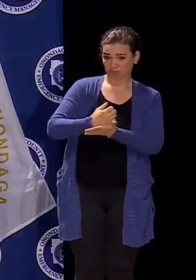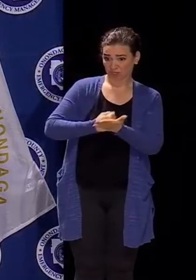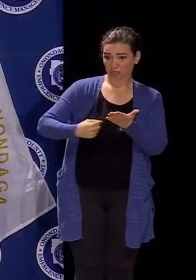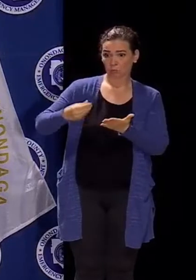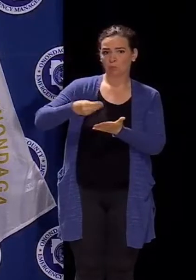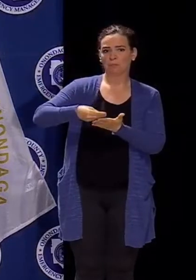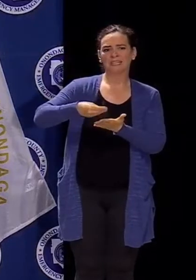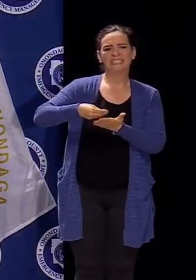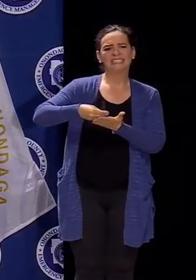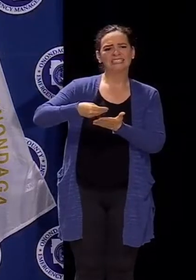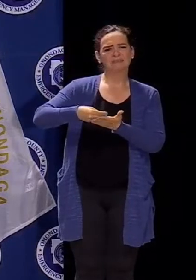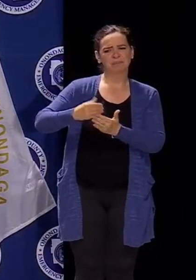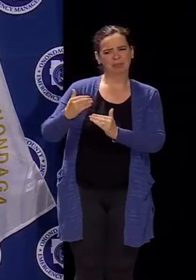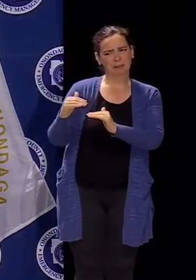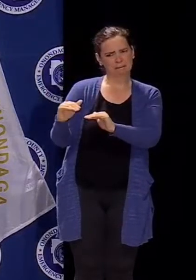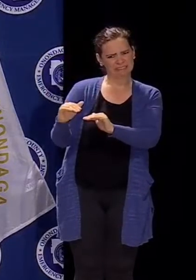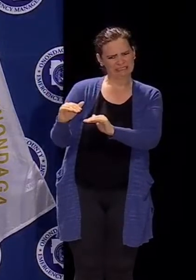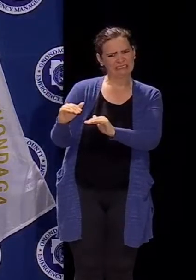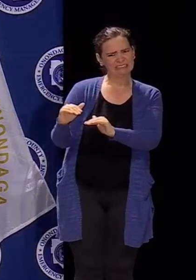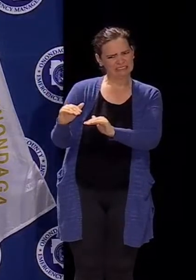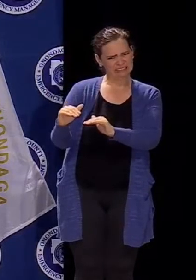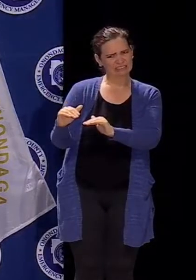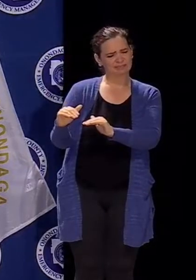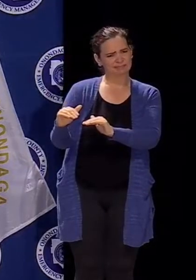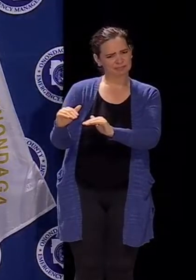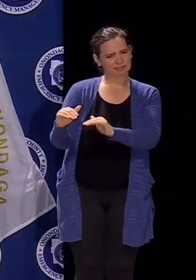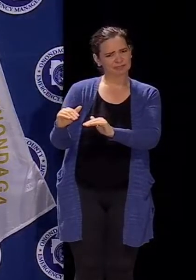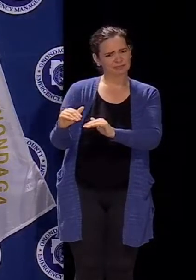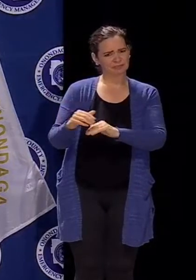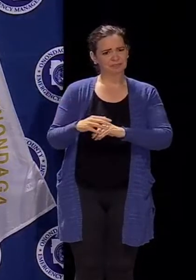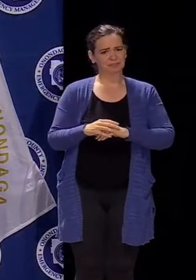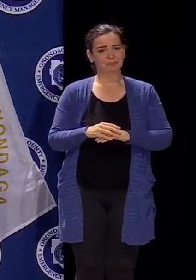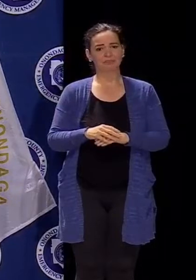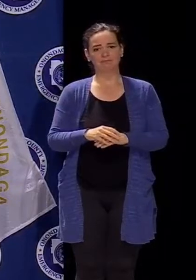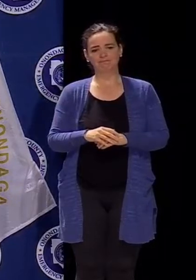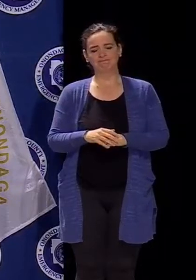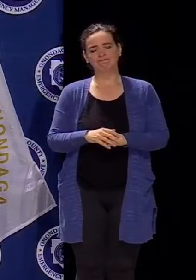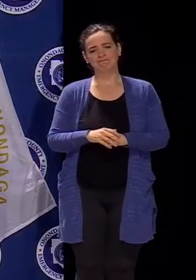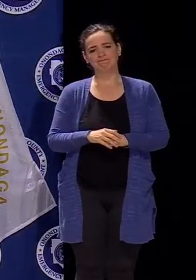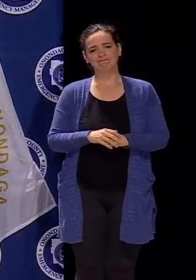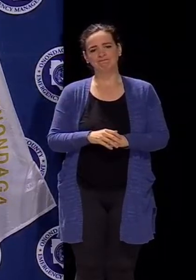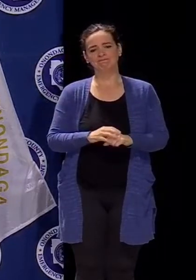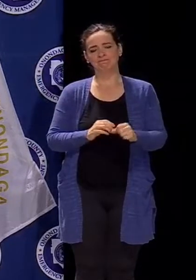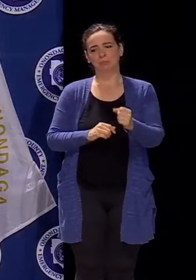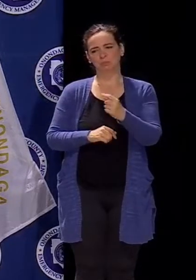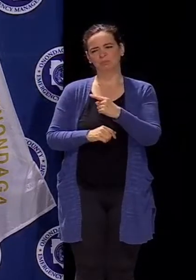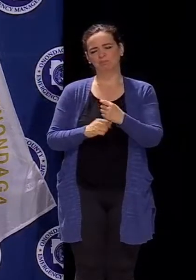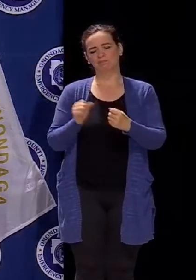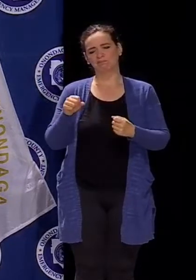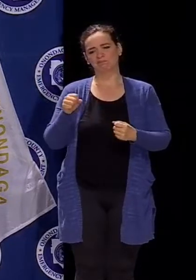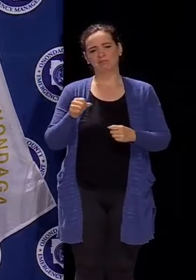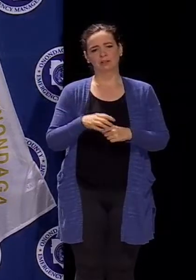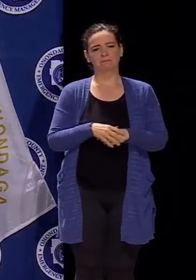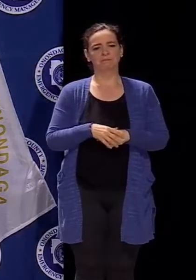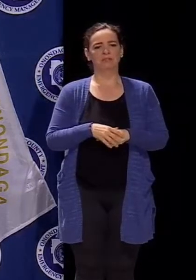found that energy sales tax that for some reason we haven't been collecting for the last 30